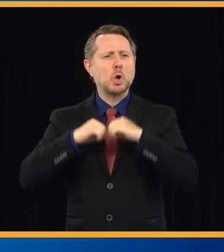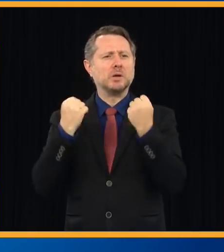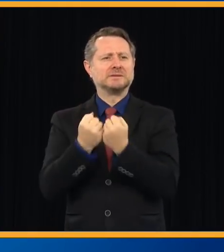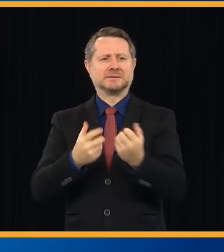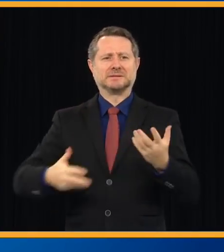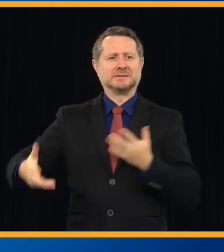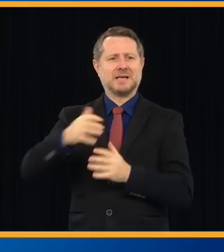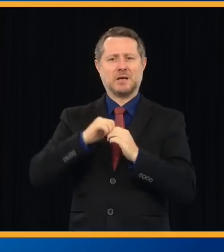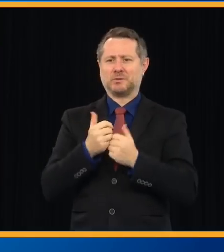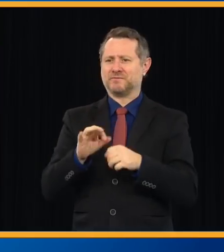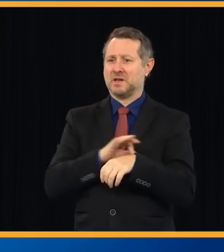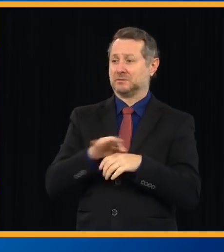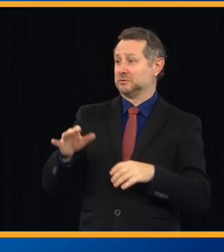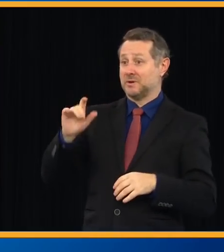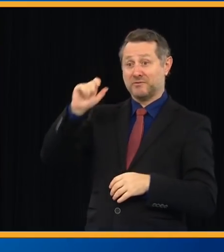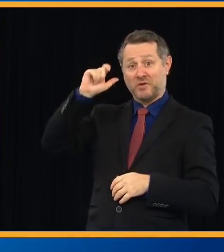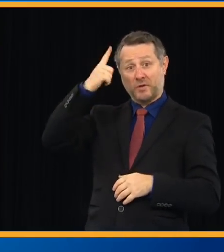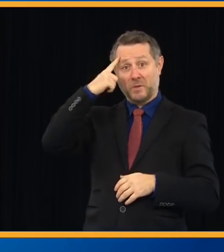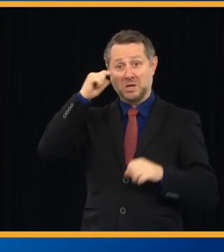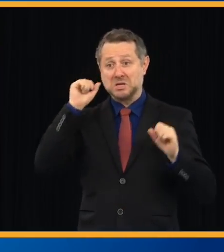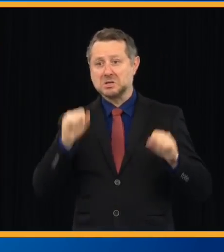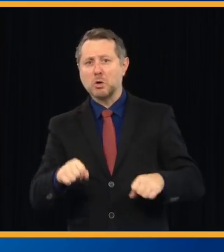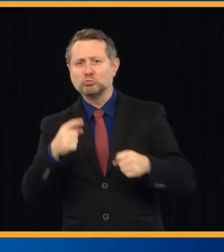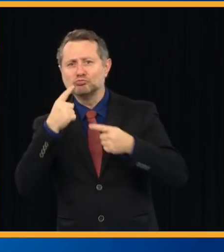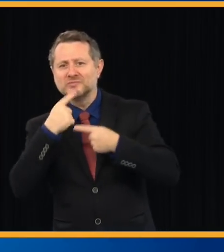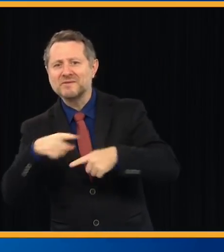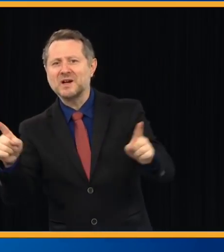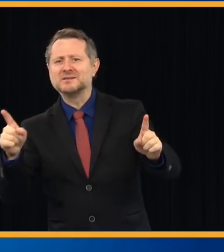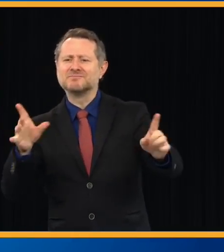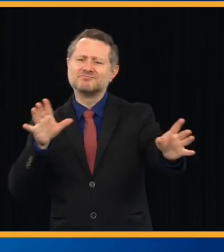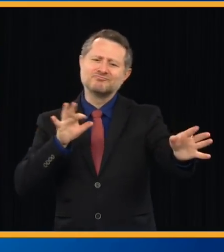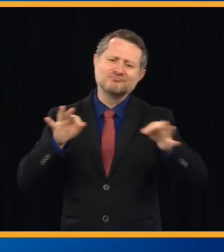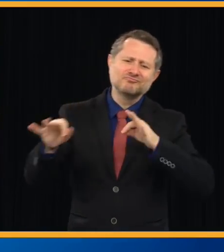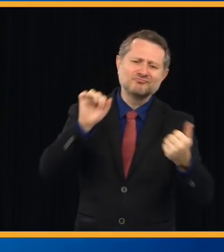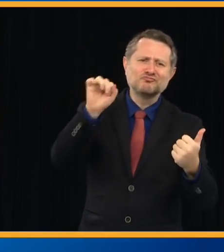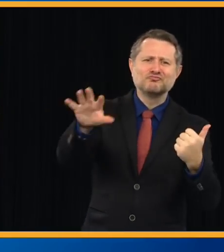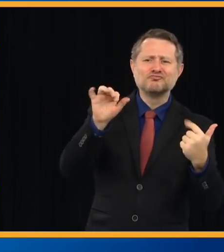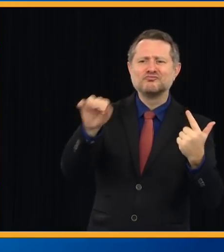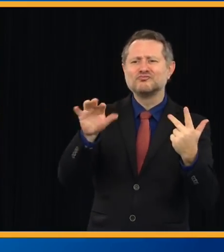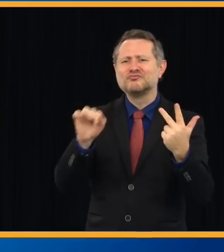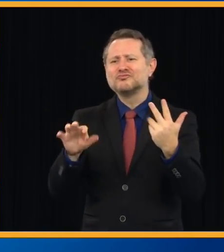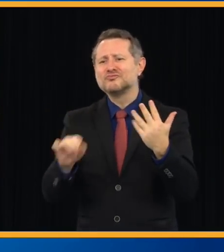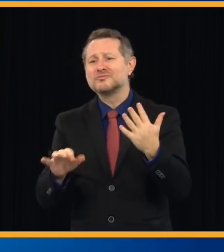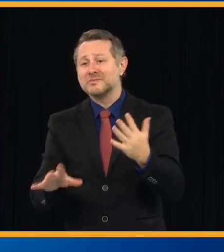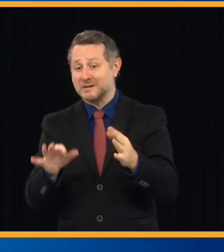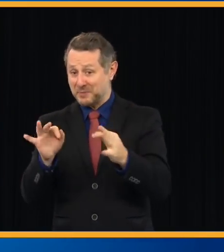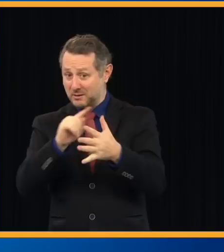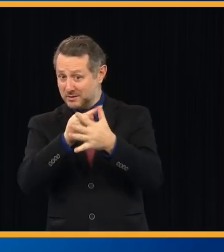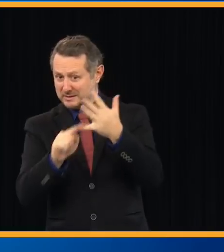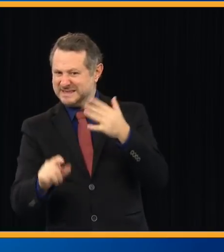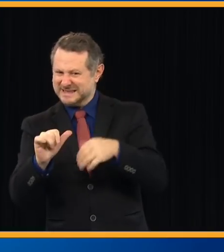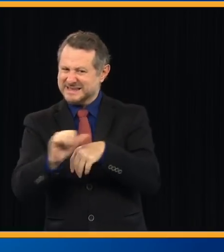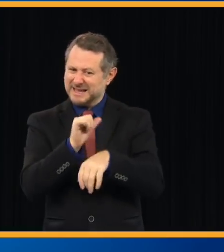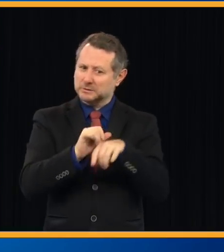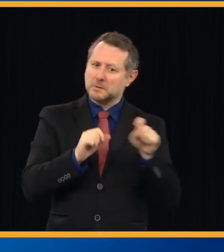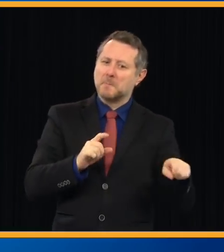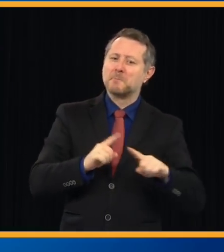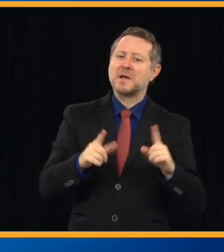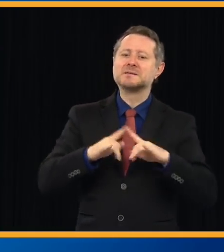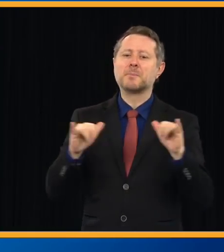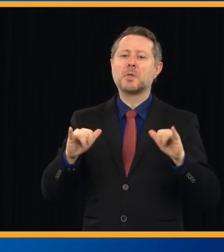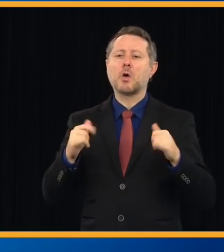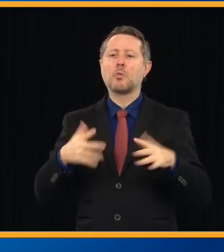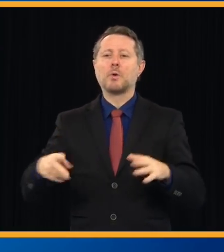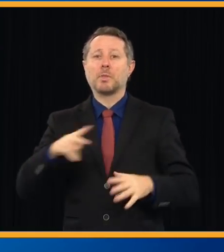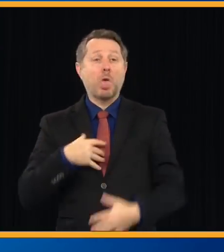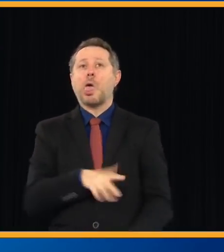people the dangers of a situation without panicking people, because you